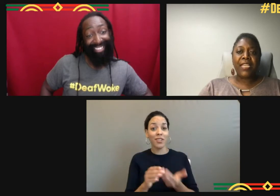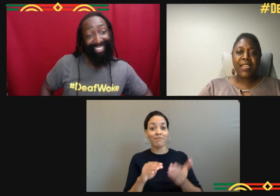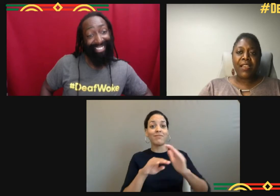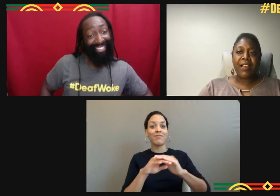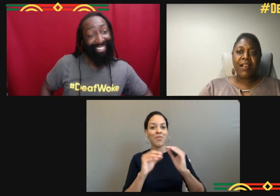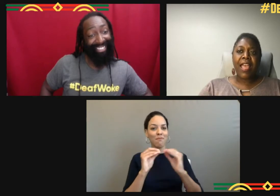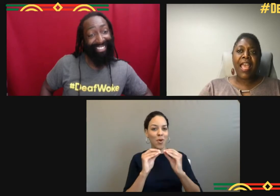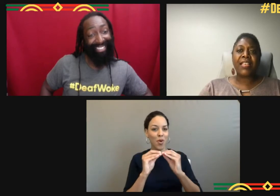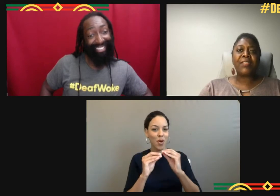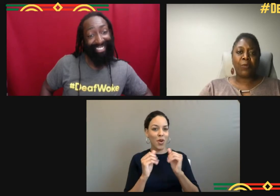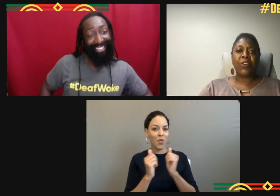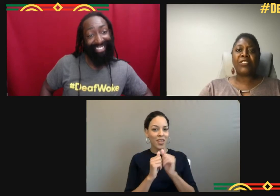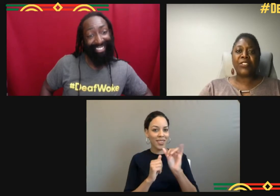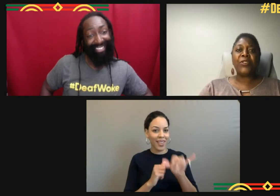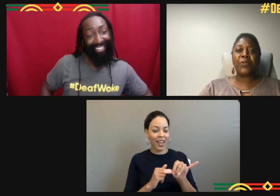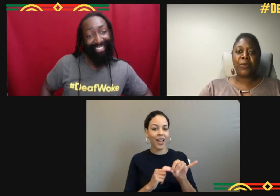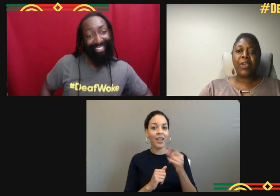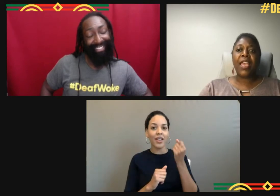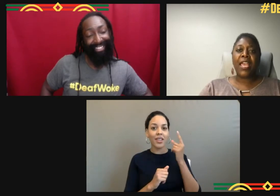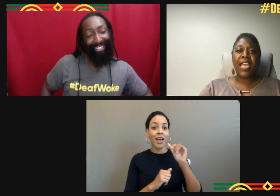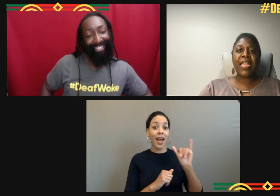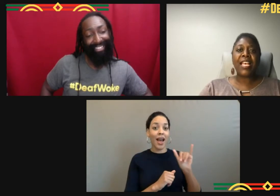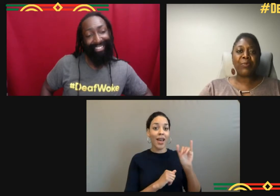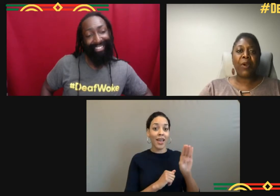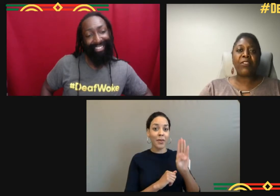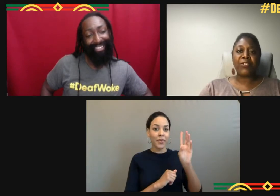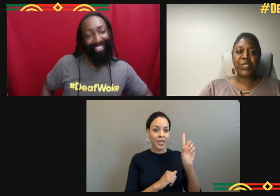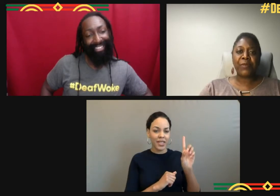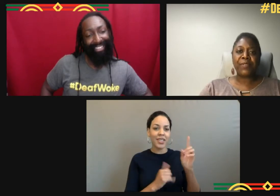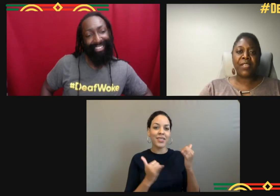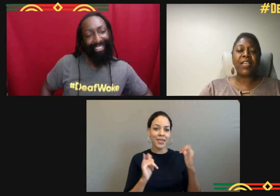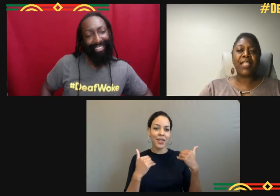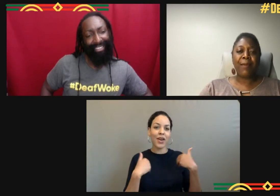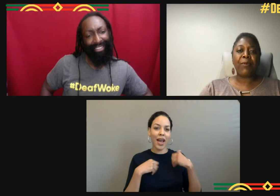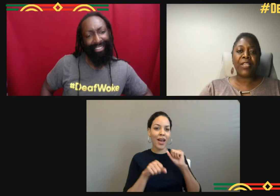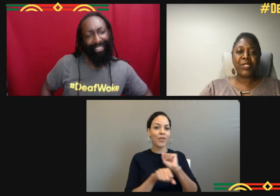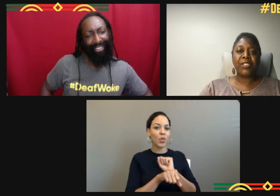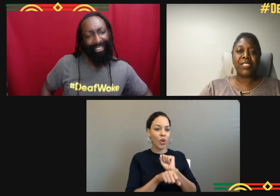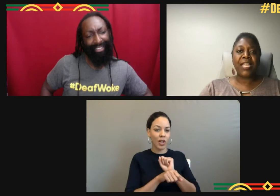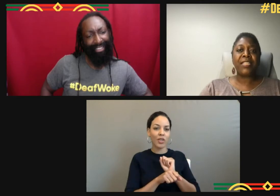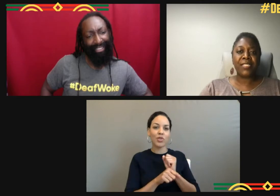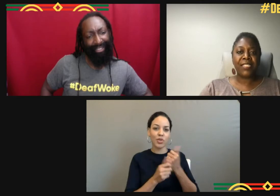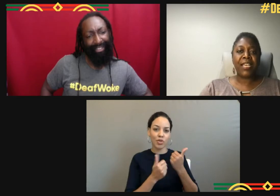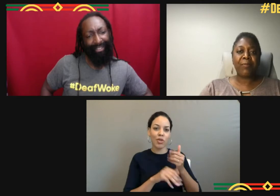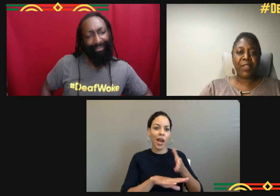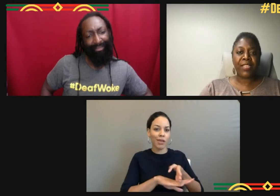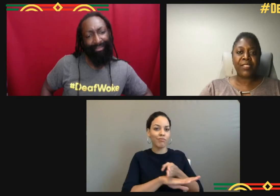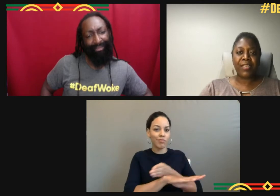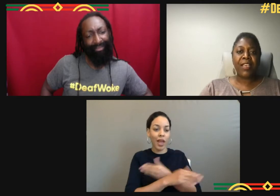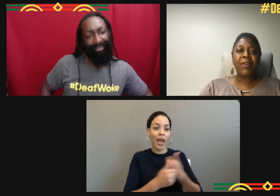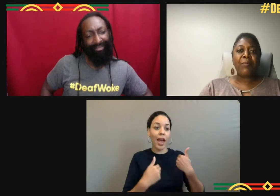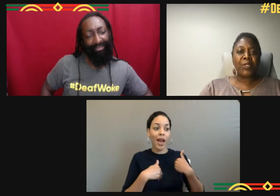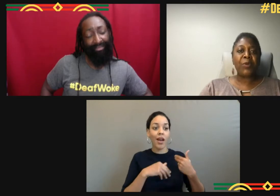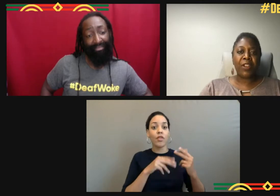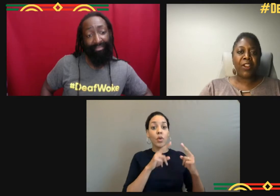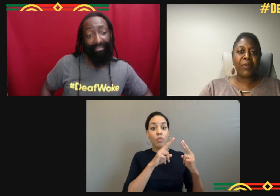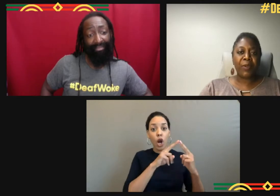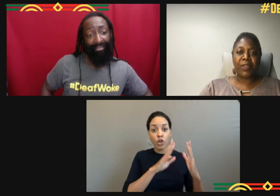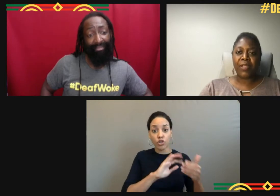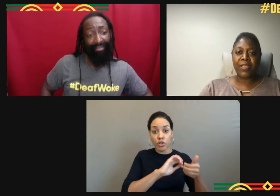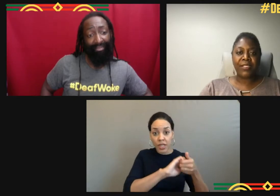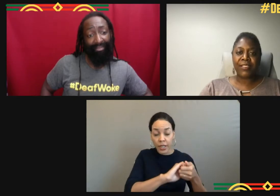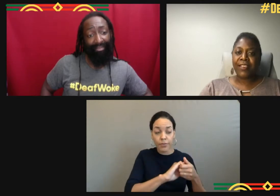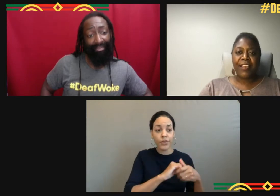IBD has work to do and has partnerships and collaborations that need to take place between